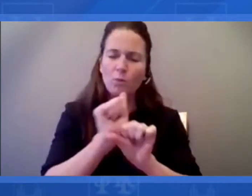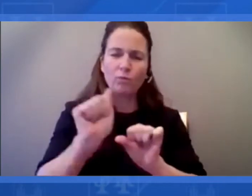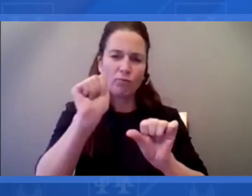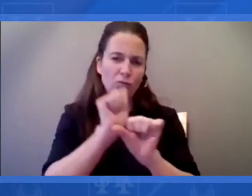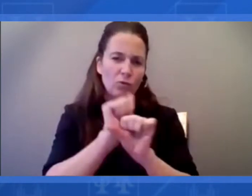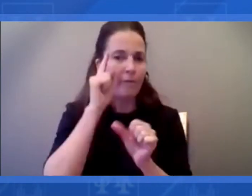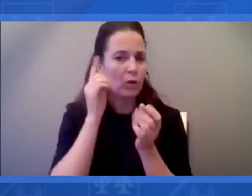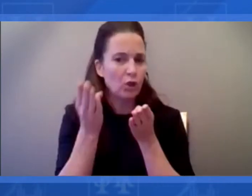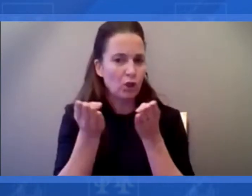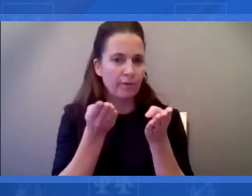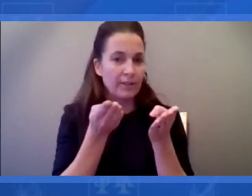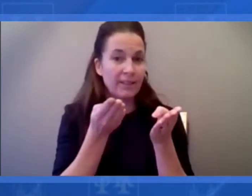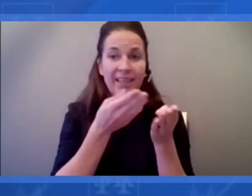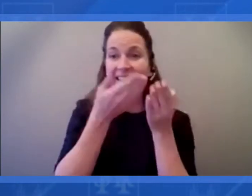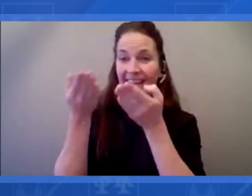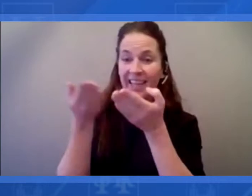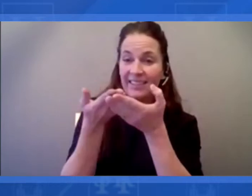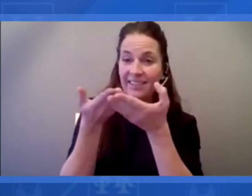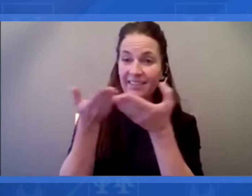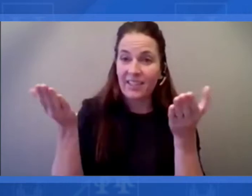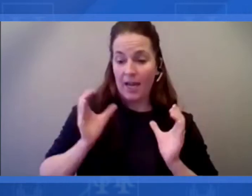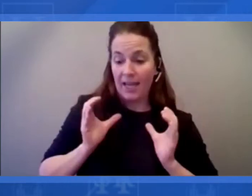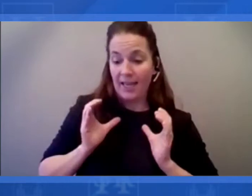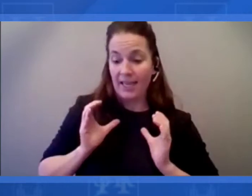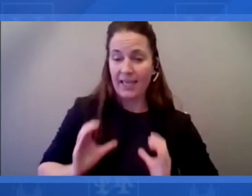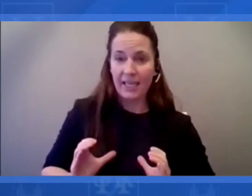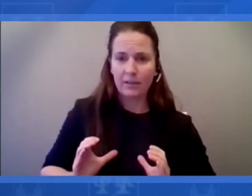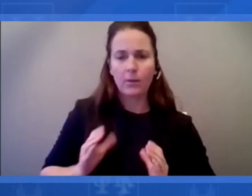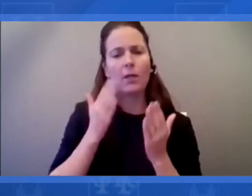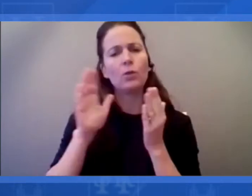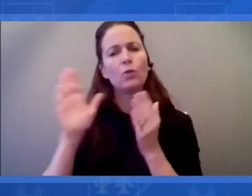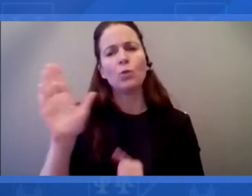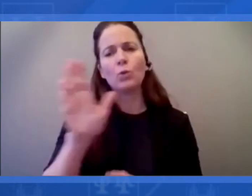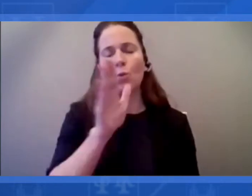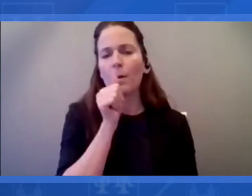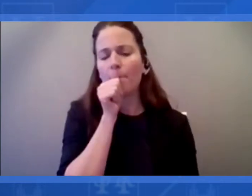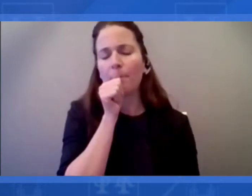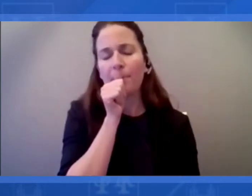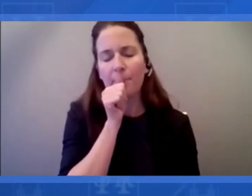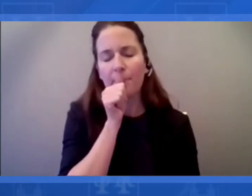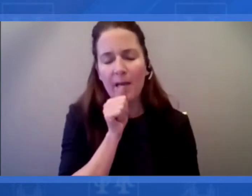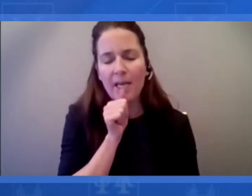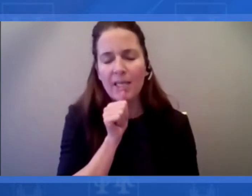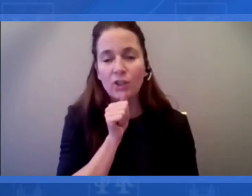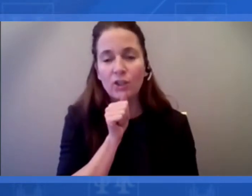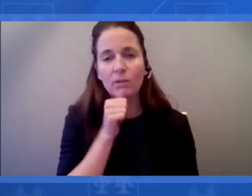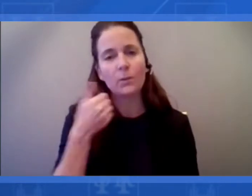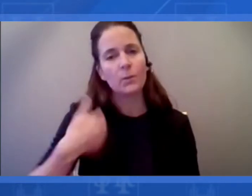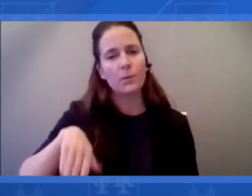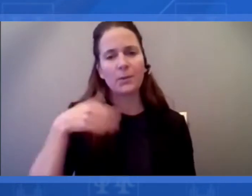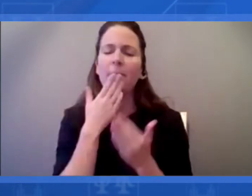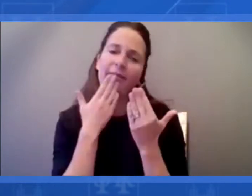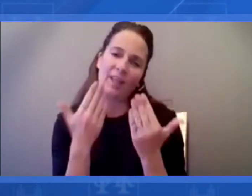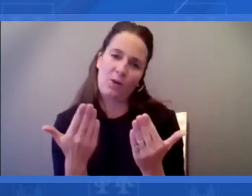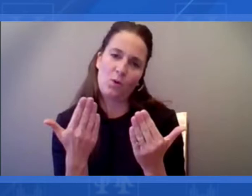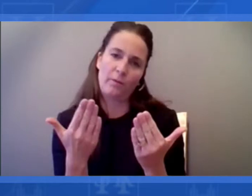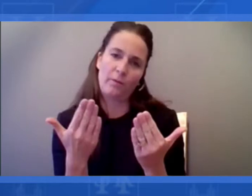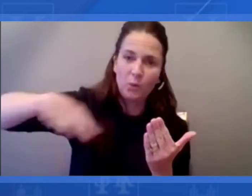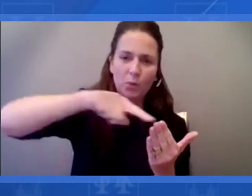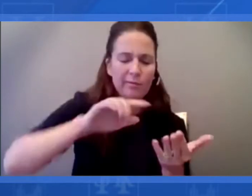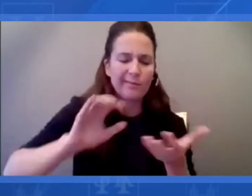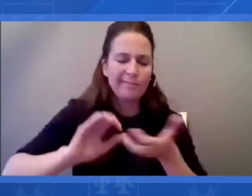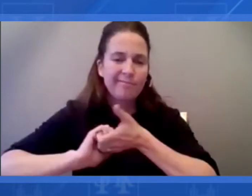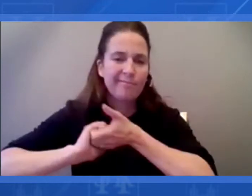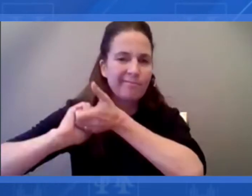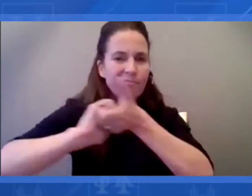also to our customers for their patience and adaptability during this time. Working together, we've been able to